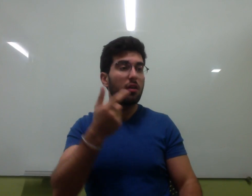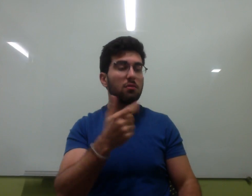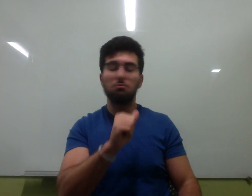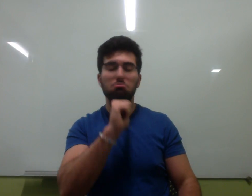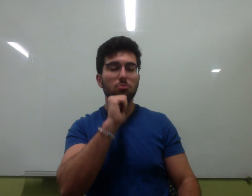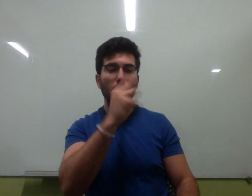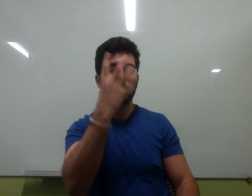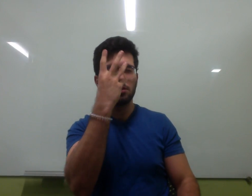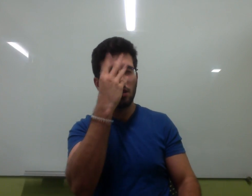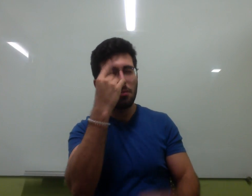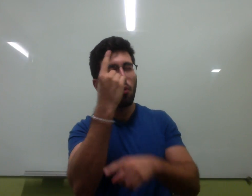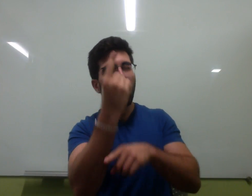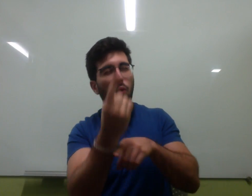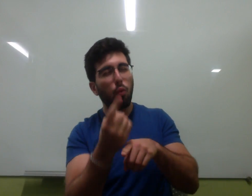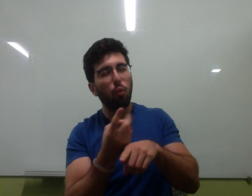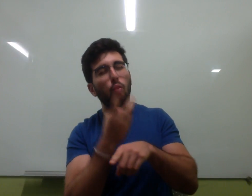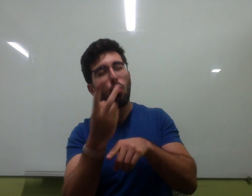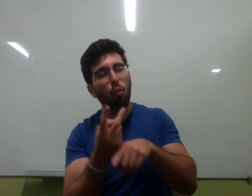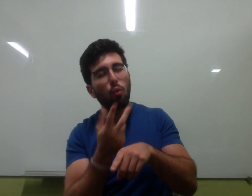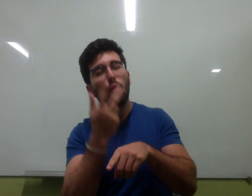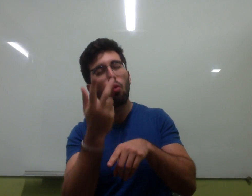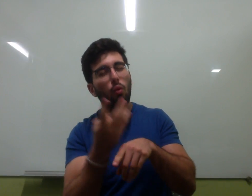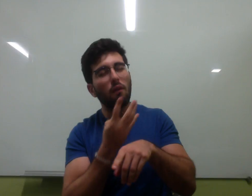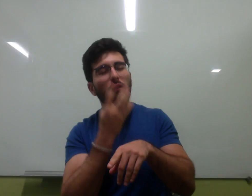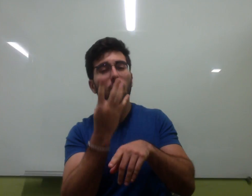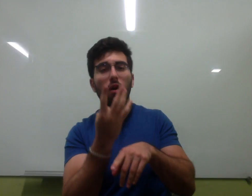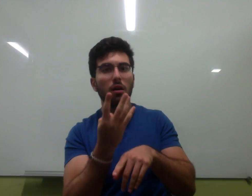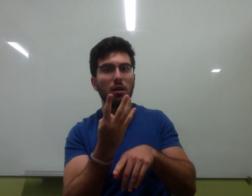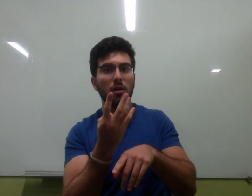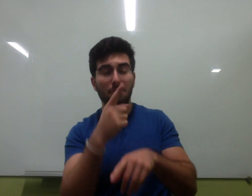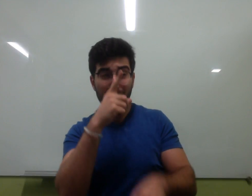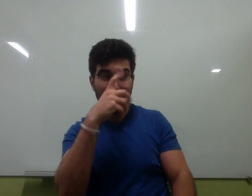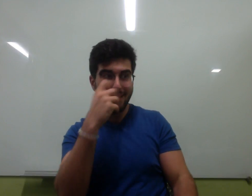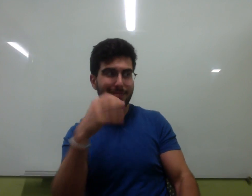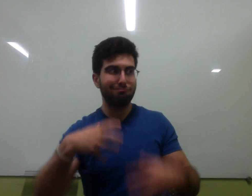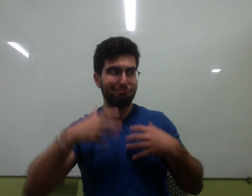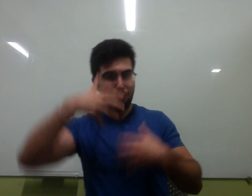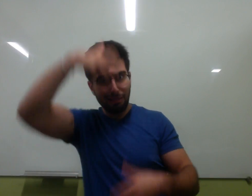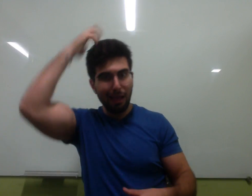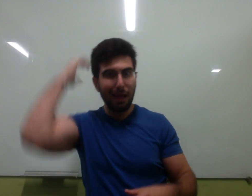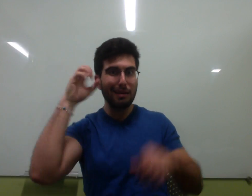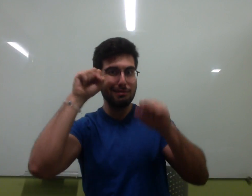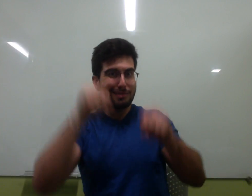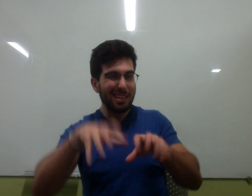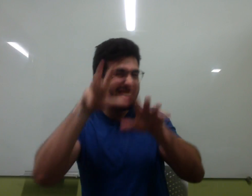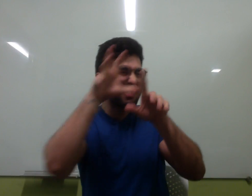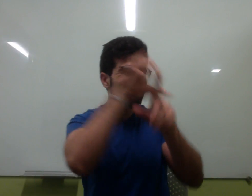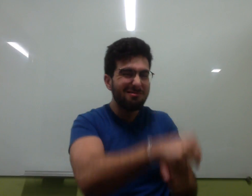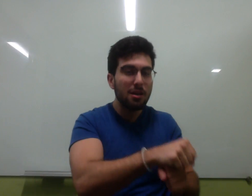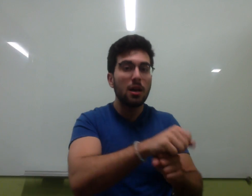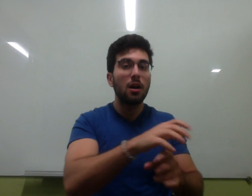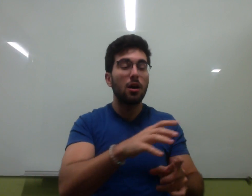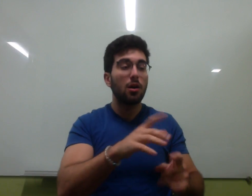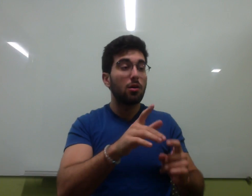so vulnerable to attack. So they sleep. They only sleep about 5 to 30 minutes a day. Yep. In a